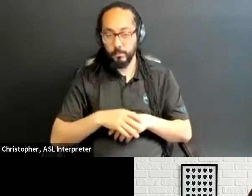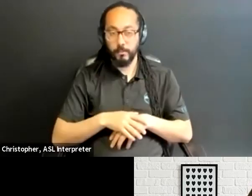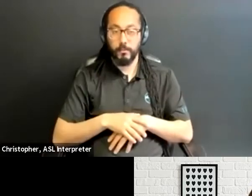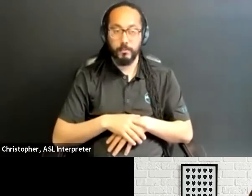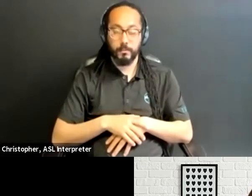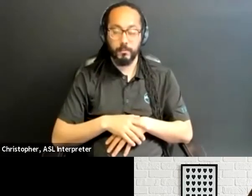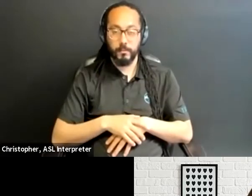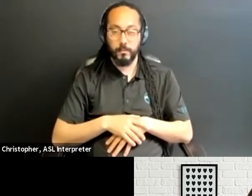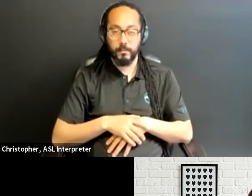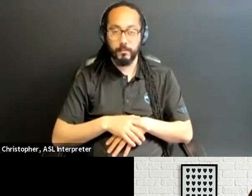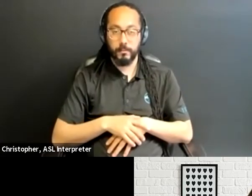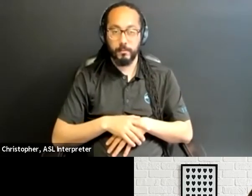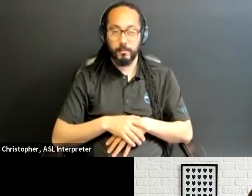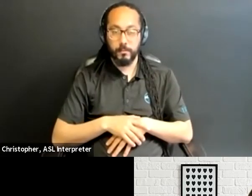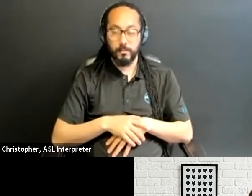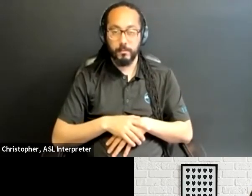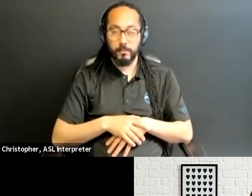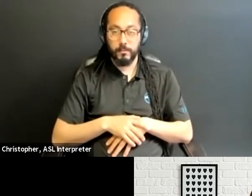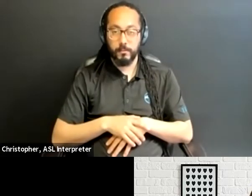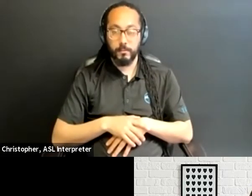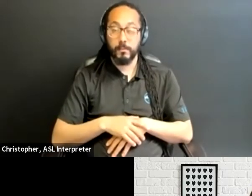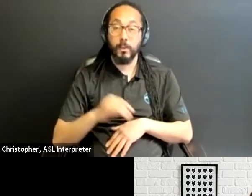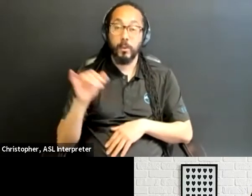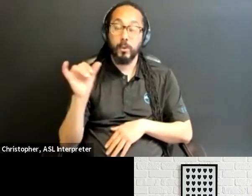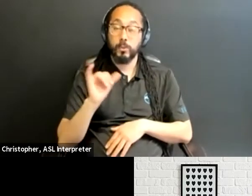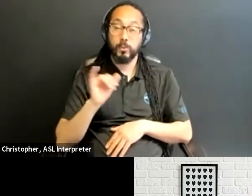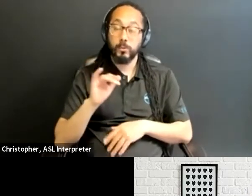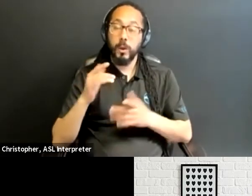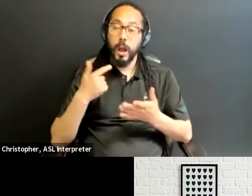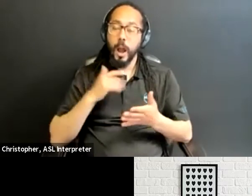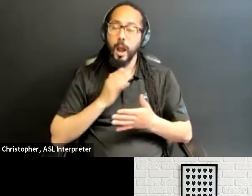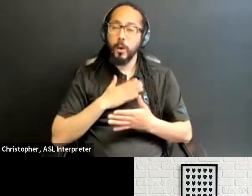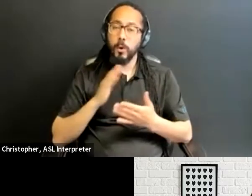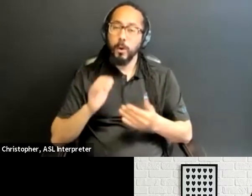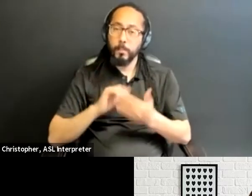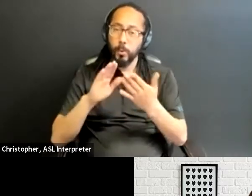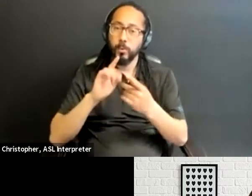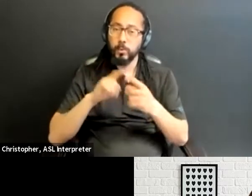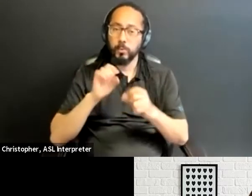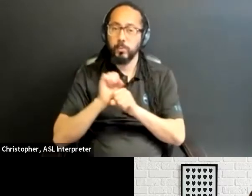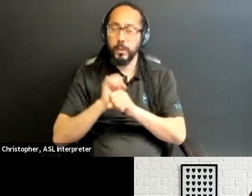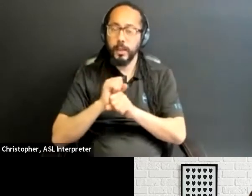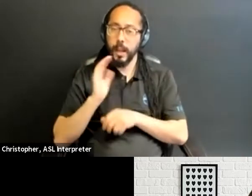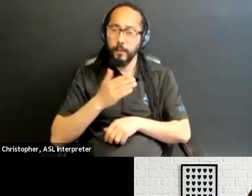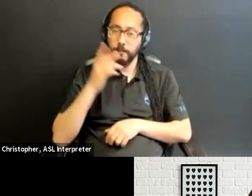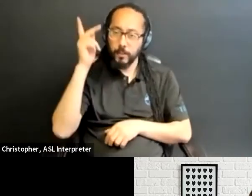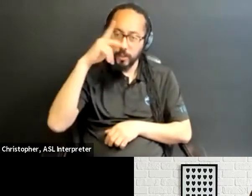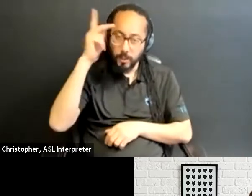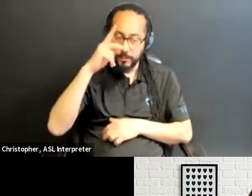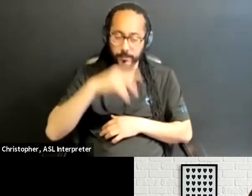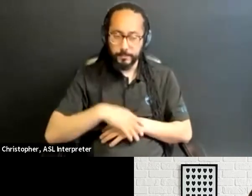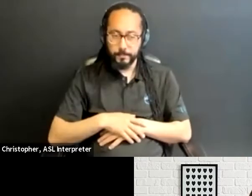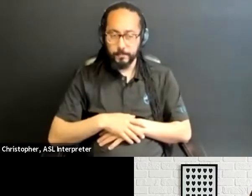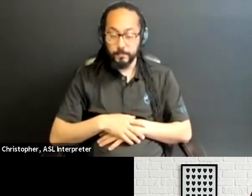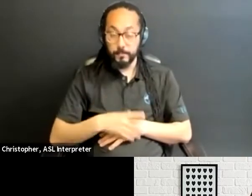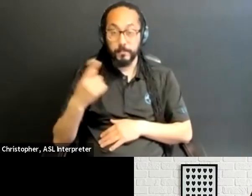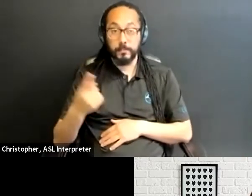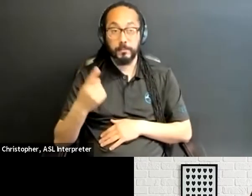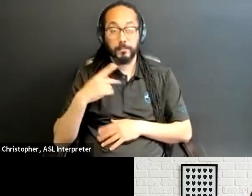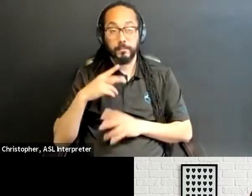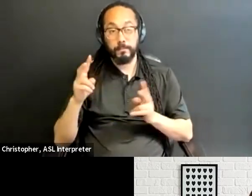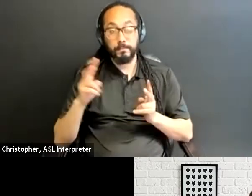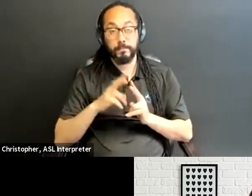our approach to the work and our philosophy as we work with these young people. One of the things that we really take seriously is this